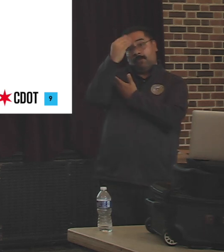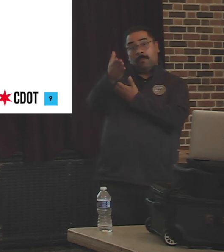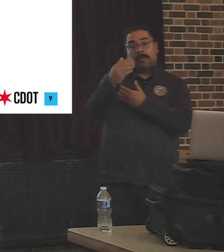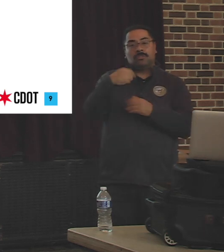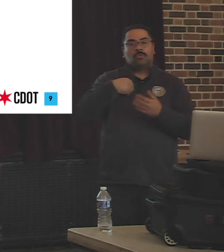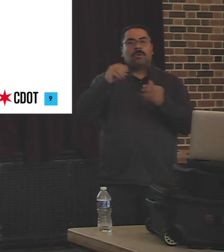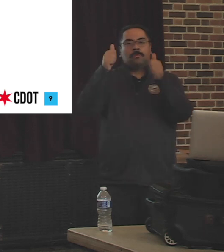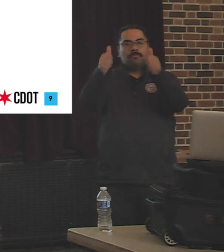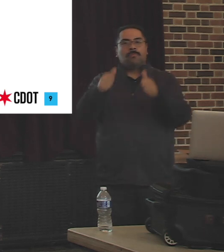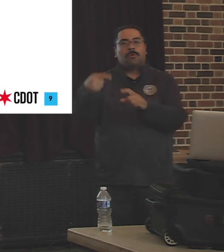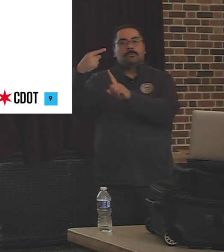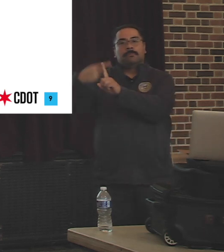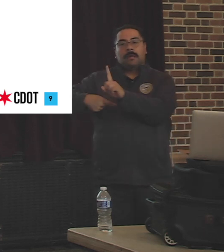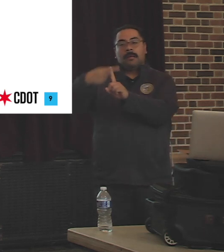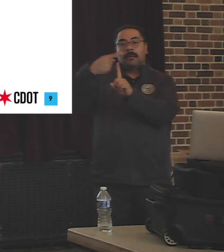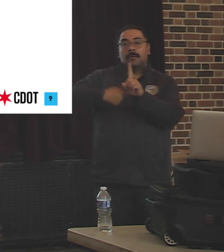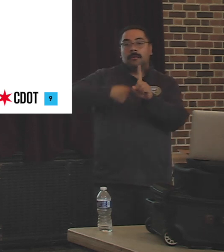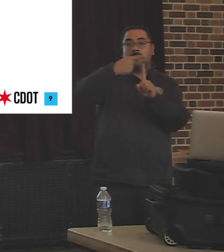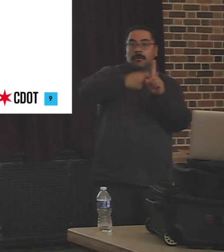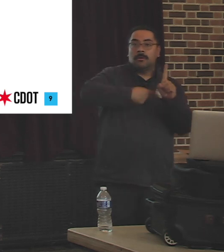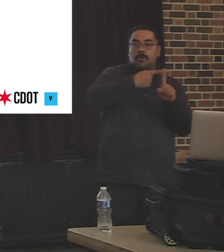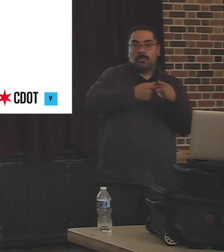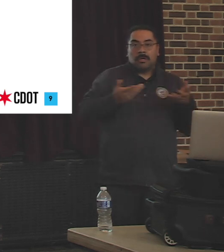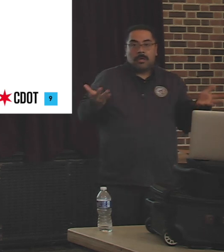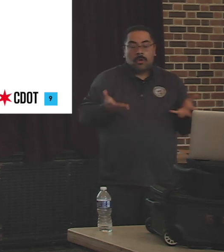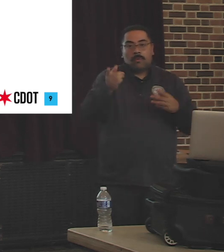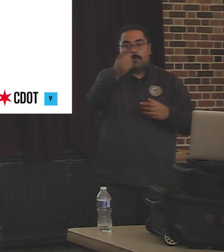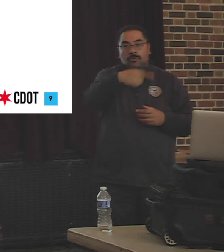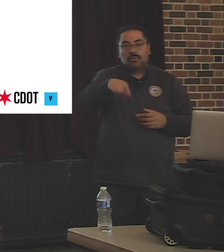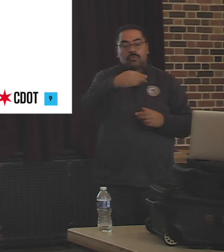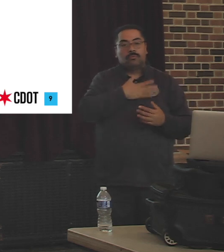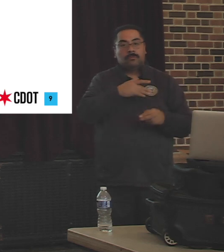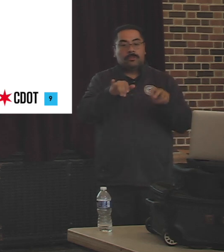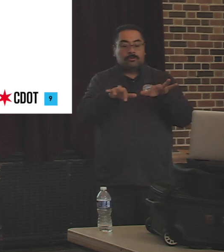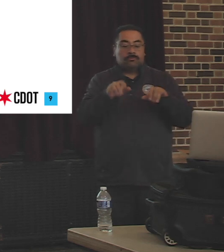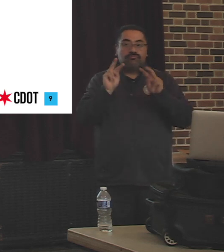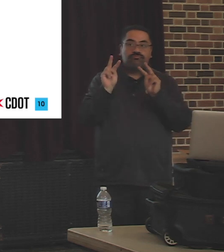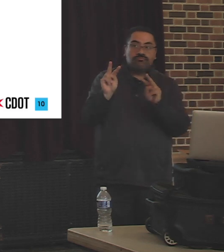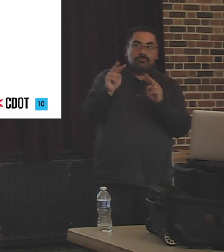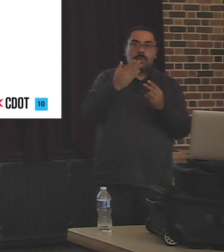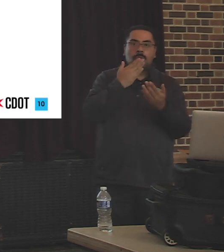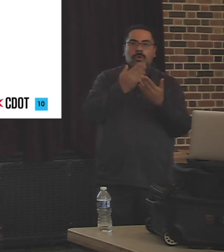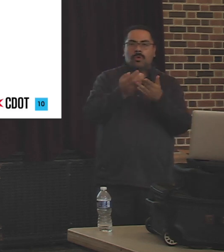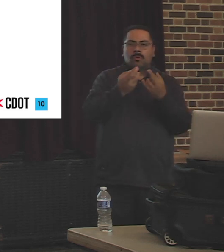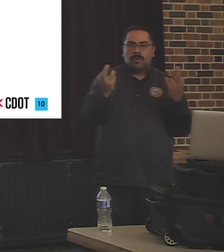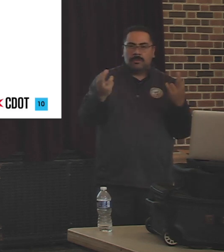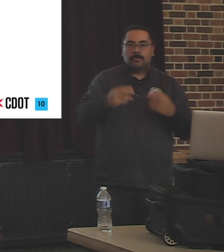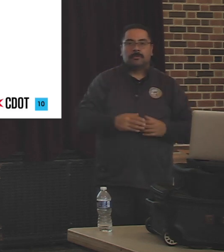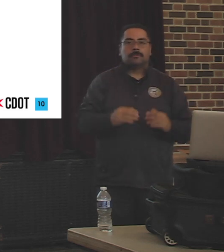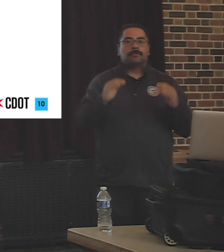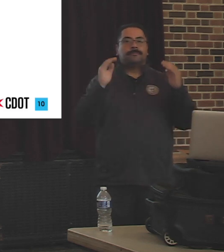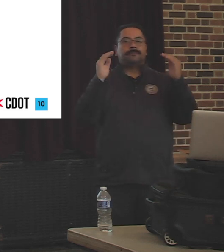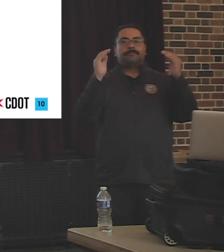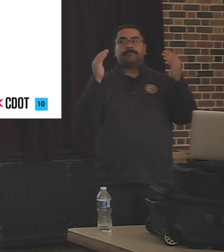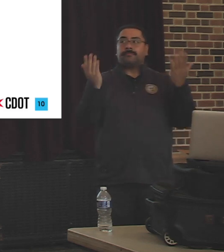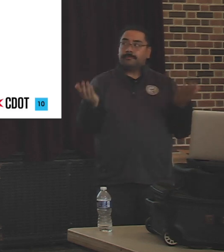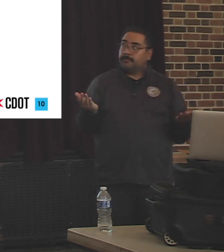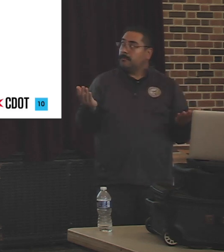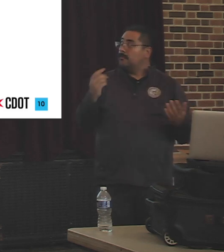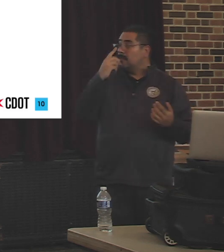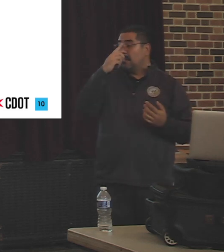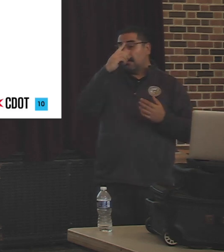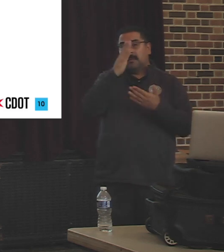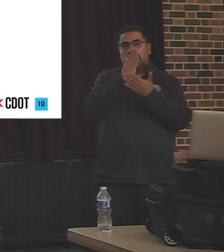posted monthly and would encourage people to check it out. It's a really good resource. Talk about a couple